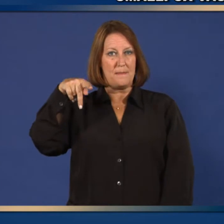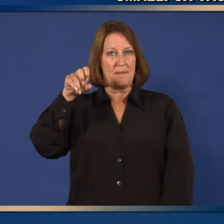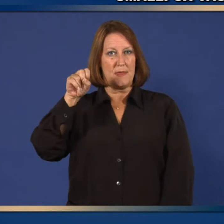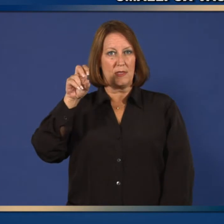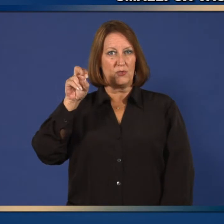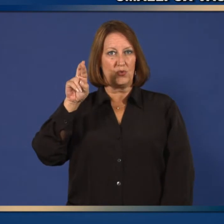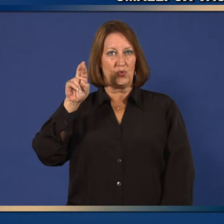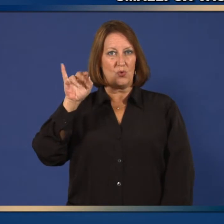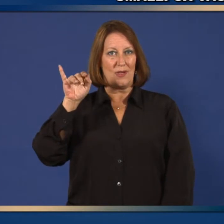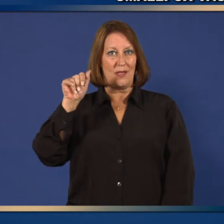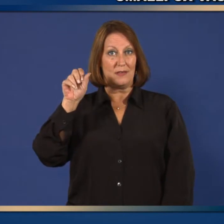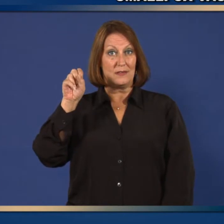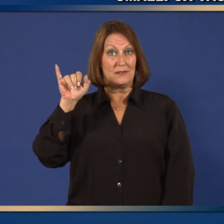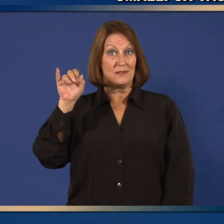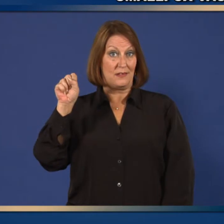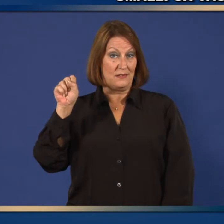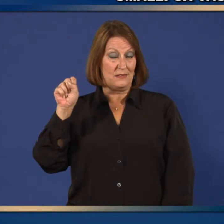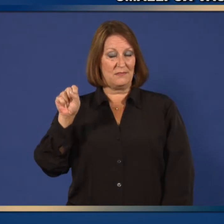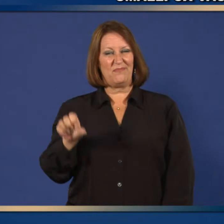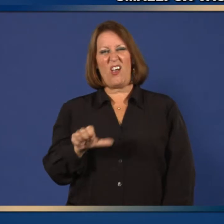pityriasis rosea,